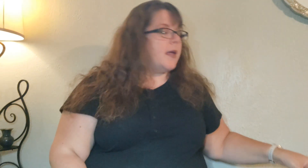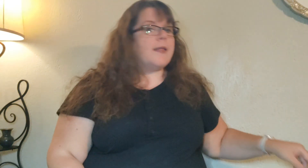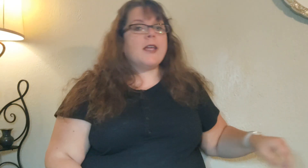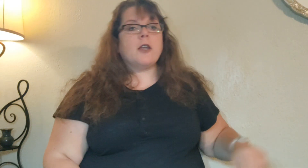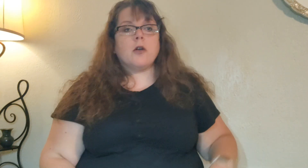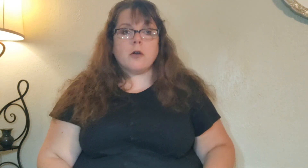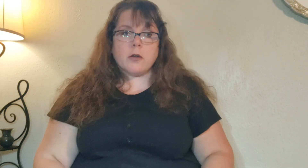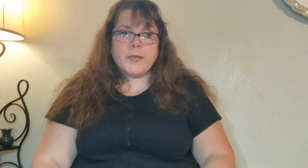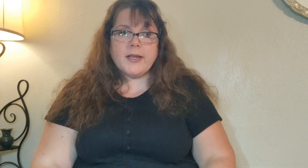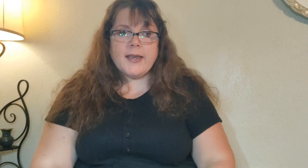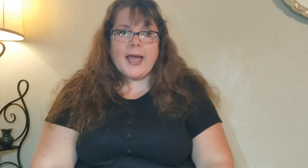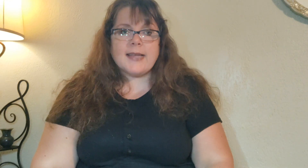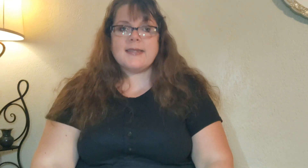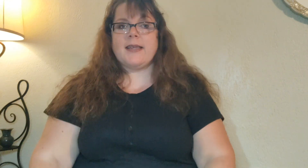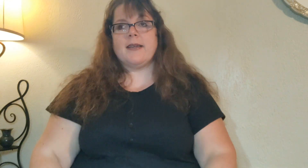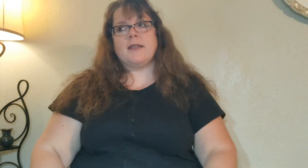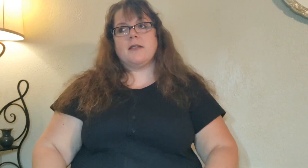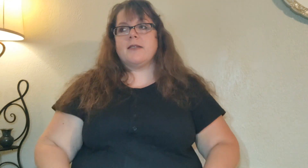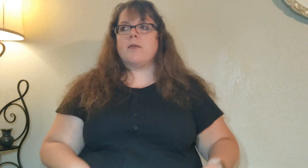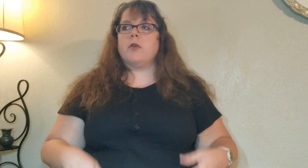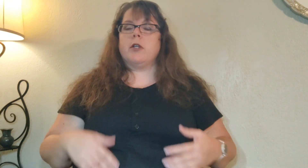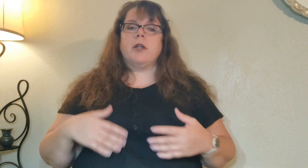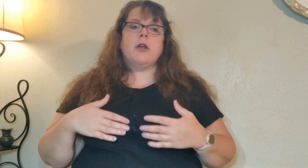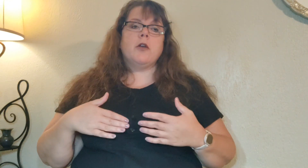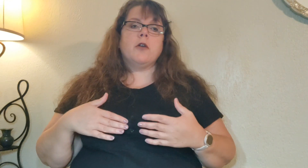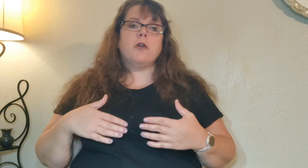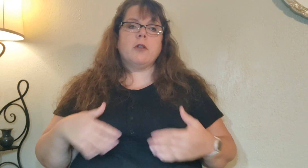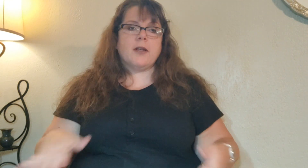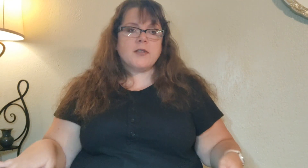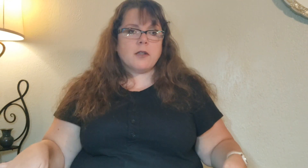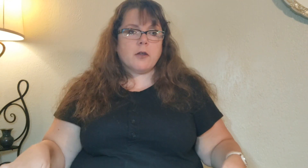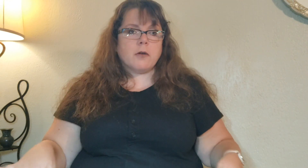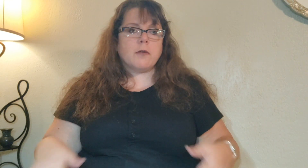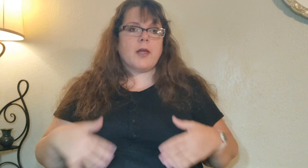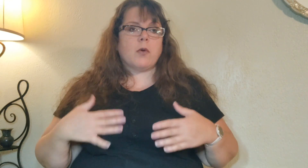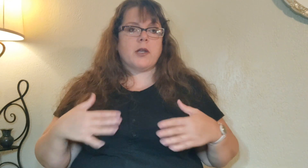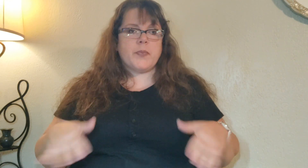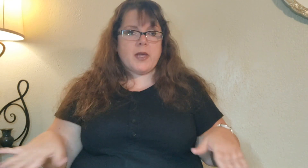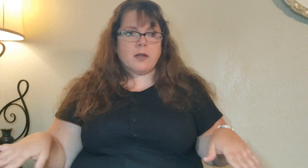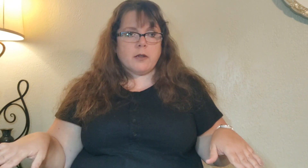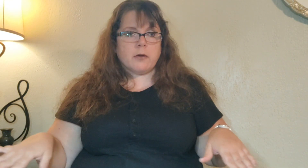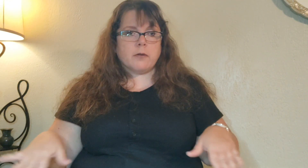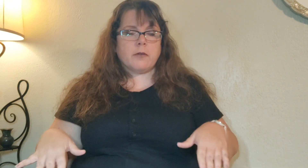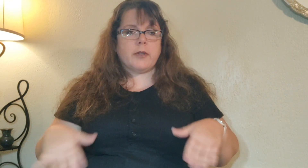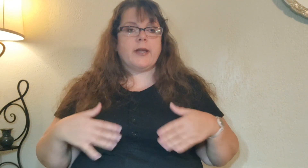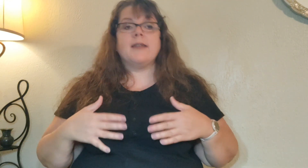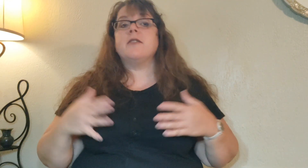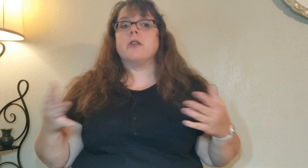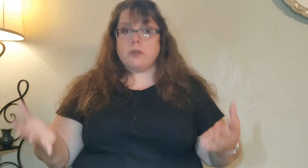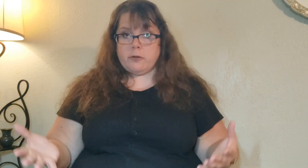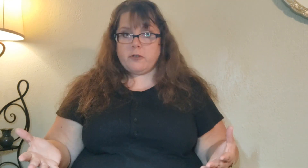And then hermit, as in someone who lives alone, they want to be alone, in